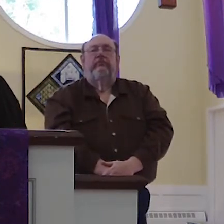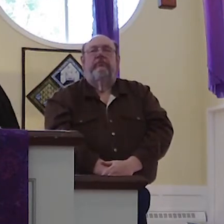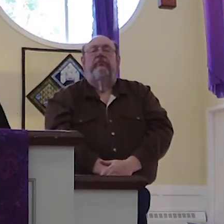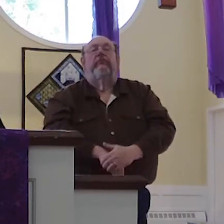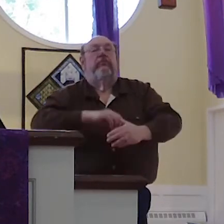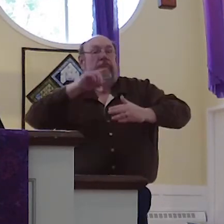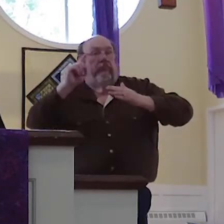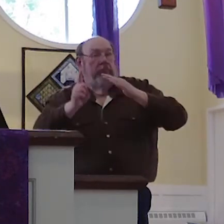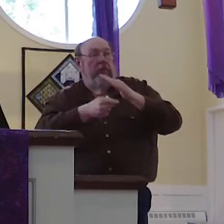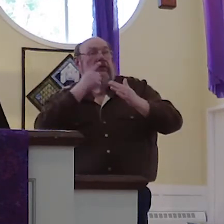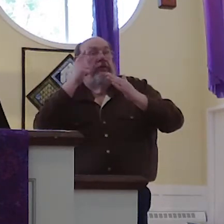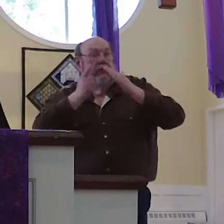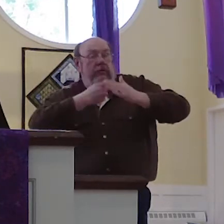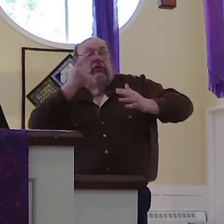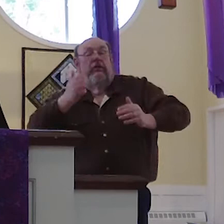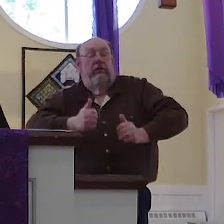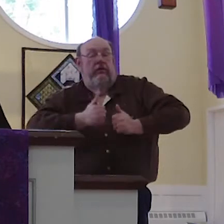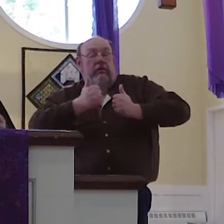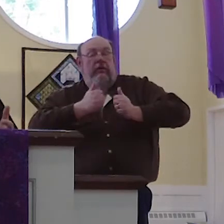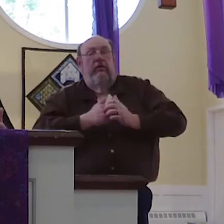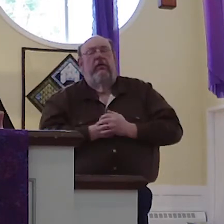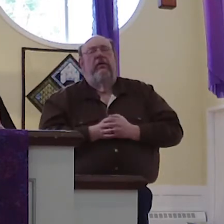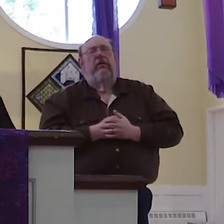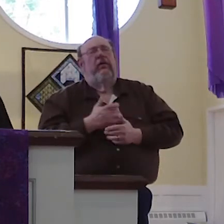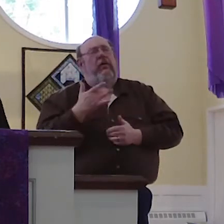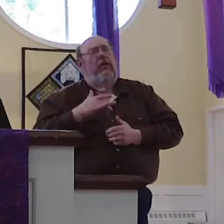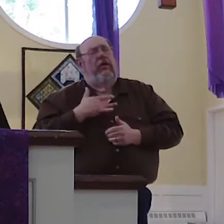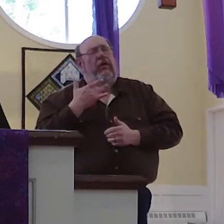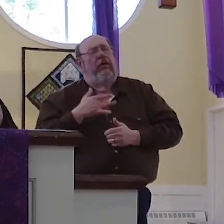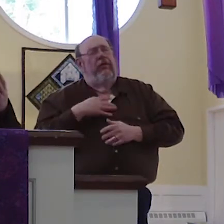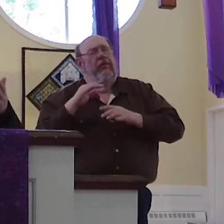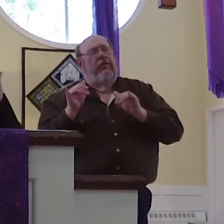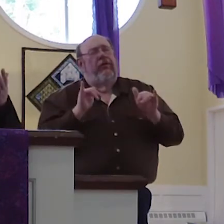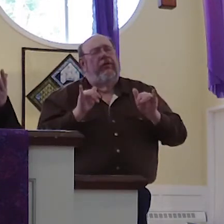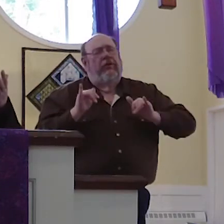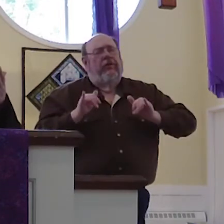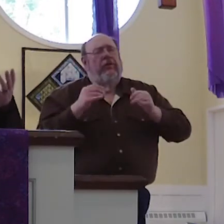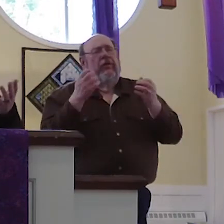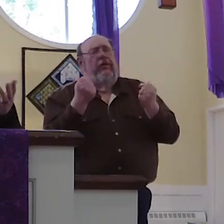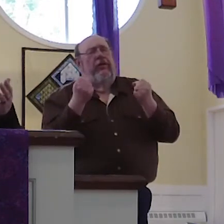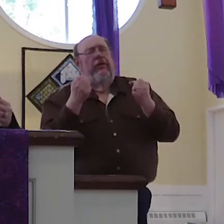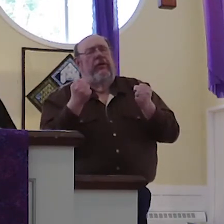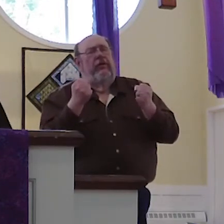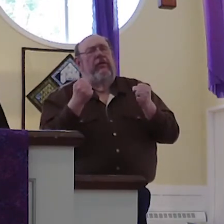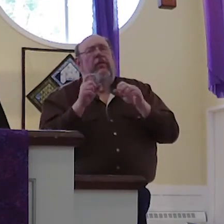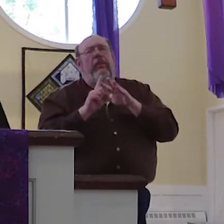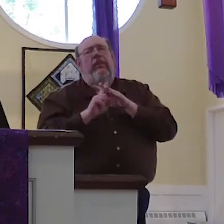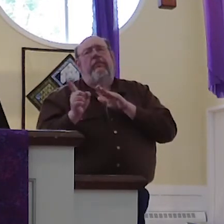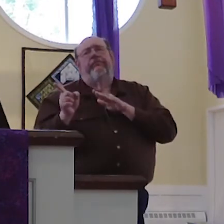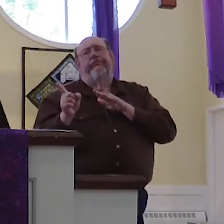Sometimes in life, it feels like words can just escape you.